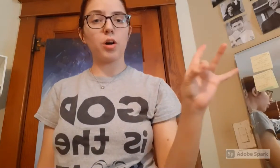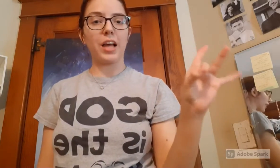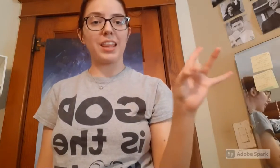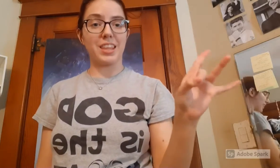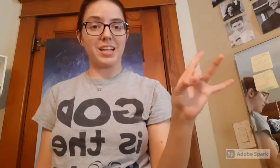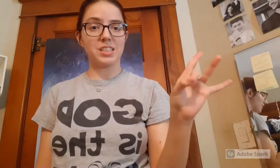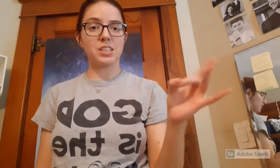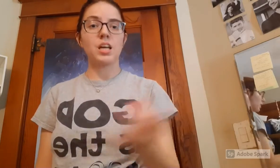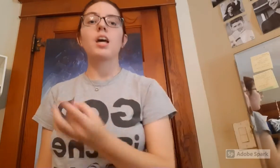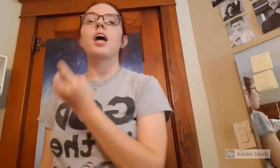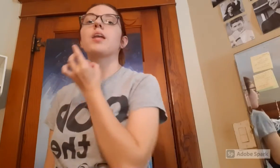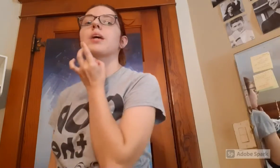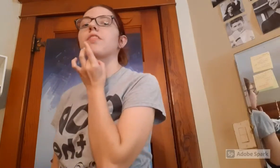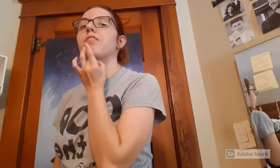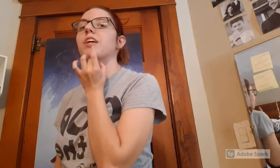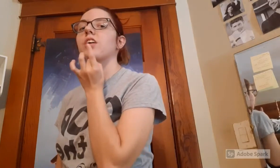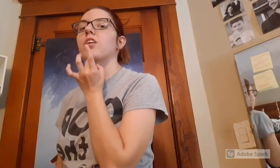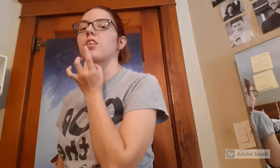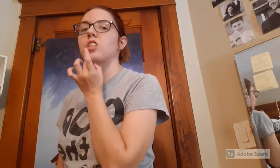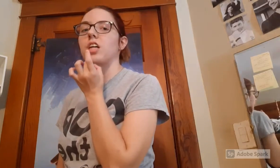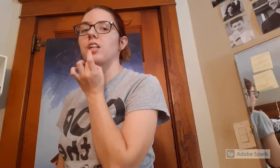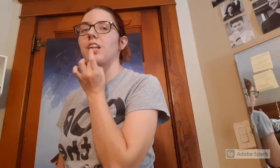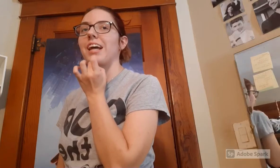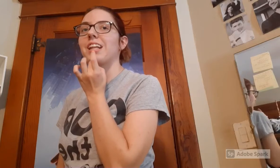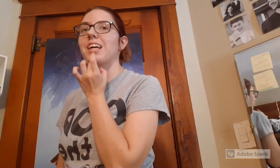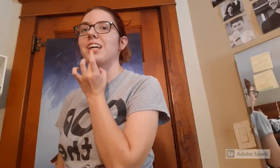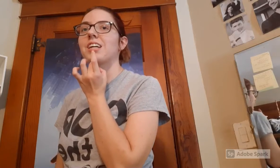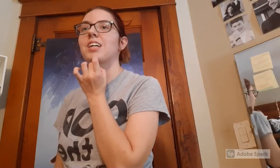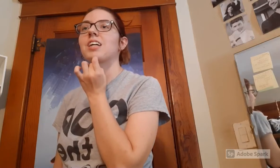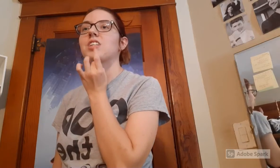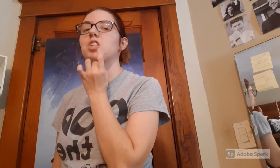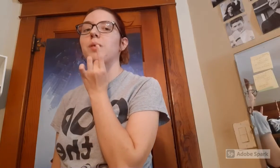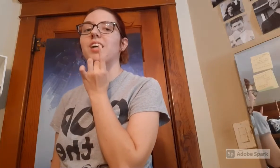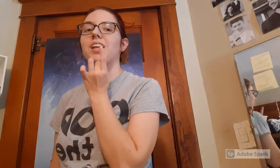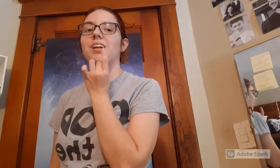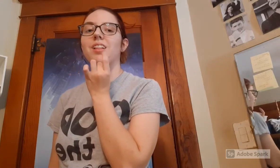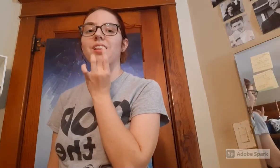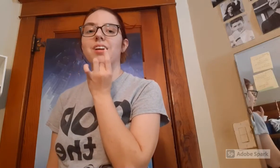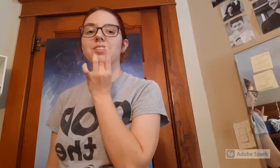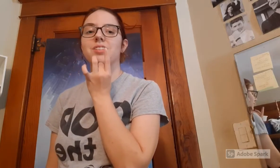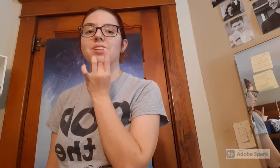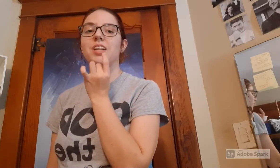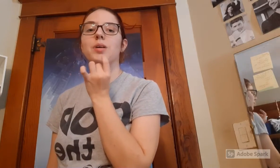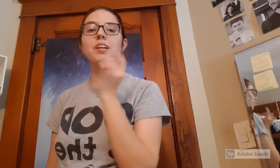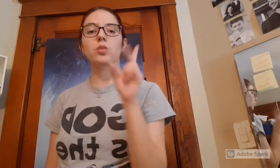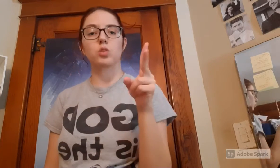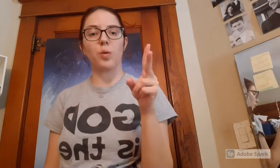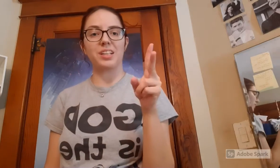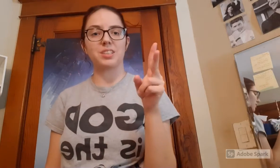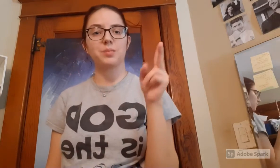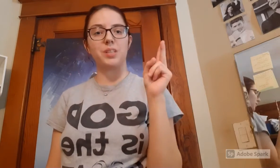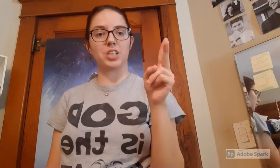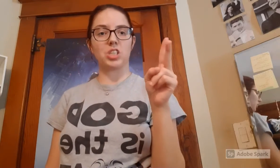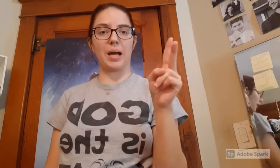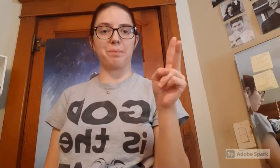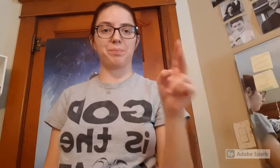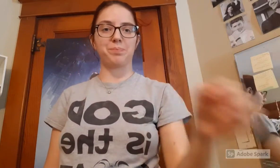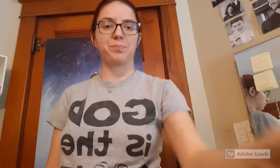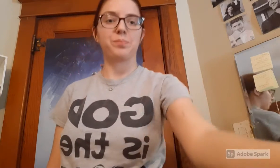like this. And you kind of flick your chin lightly to make it light. And you kind of do it twice each time.